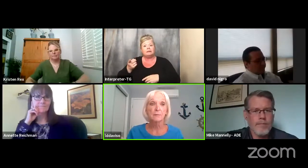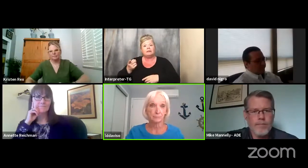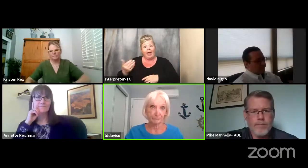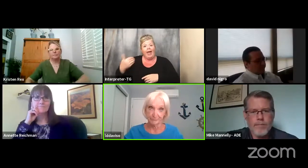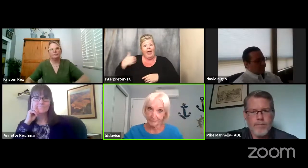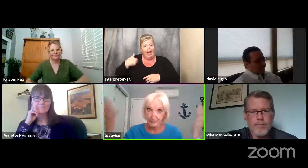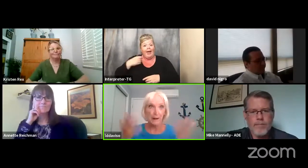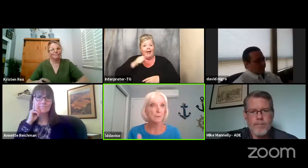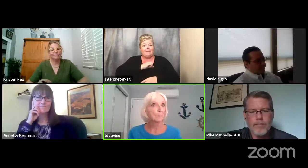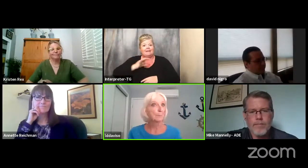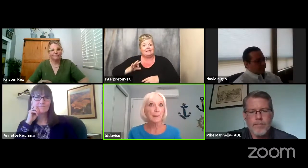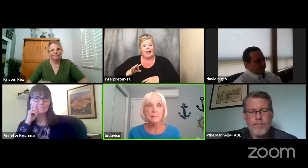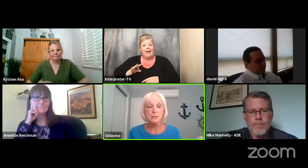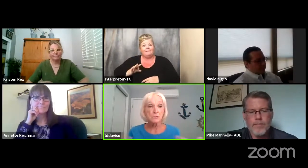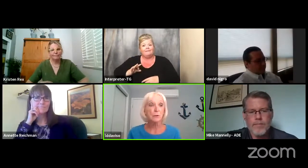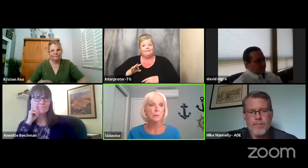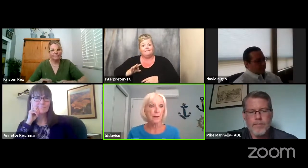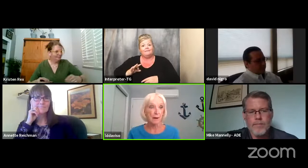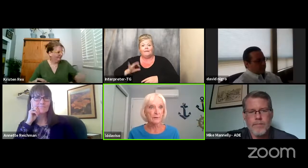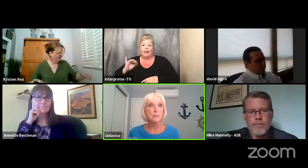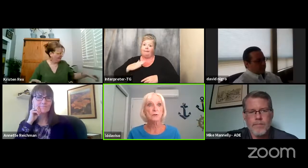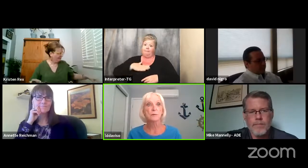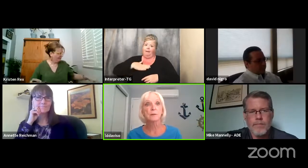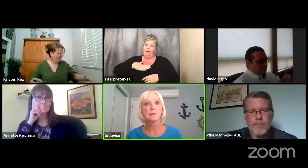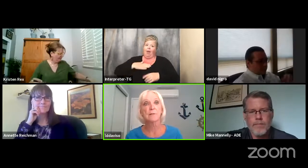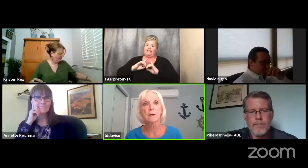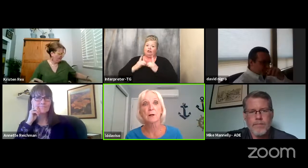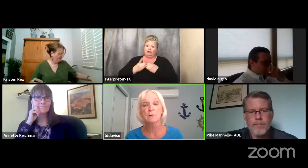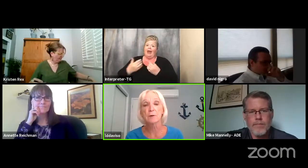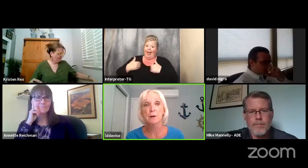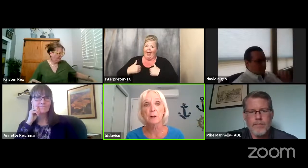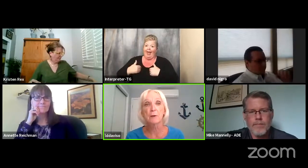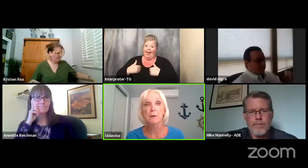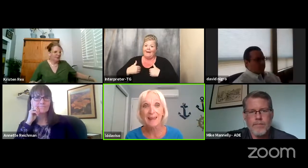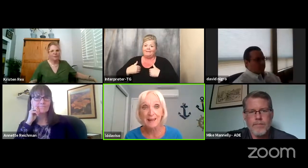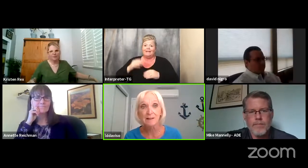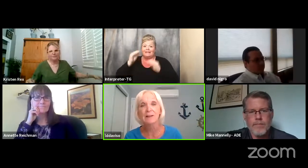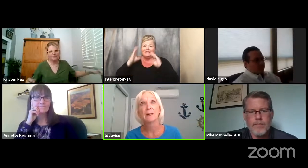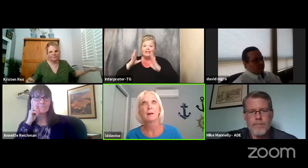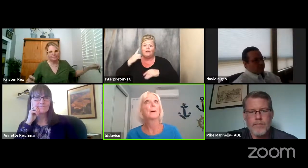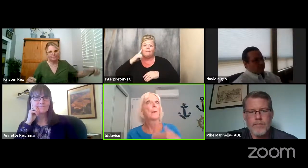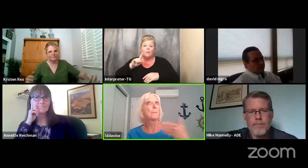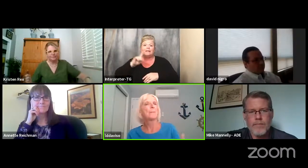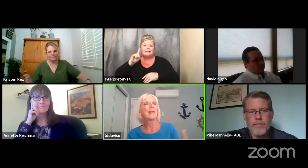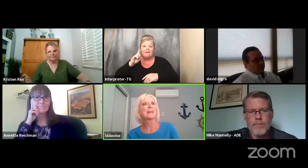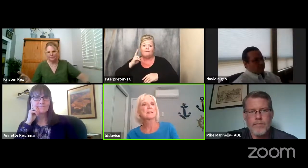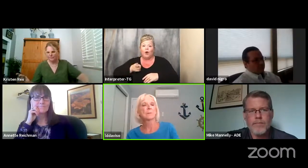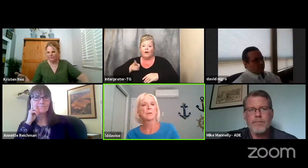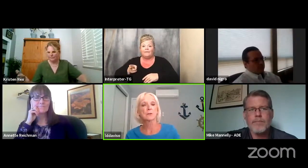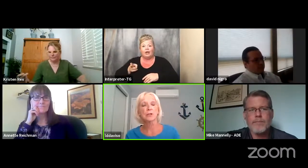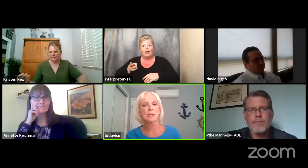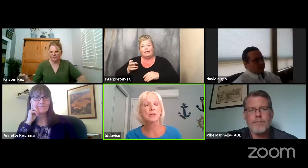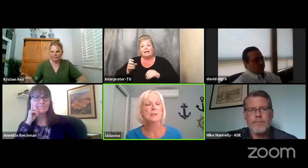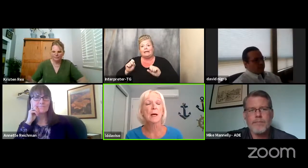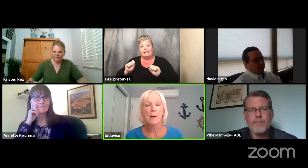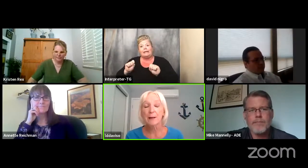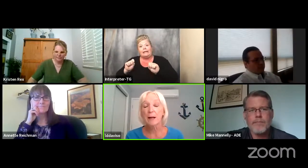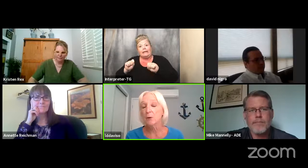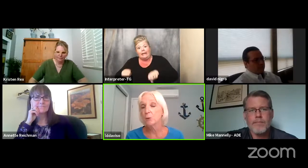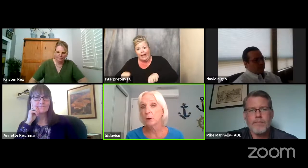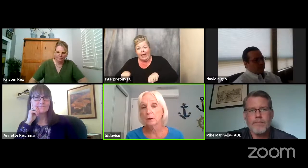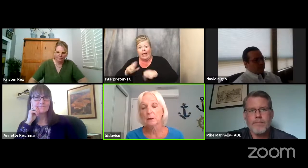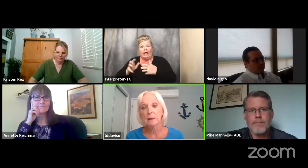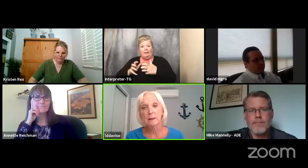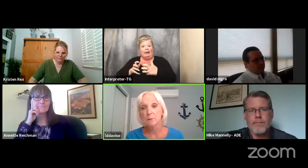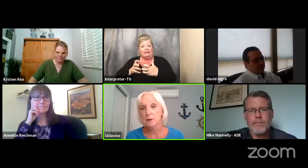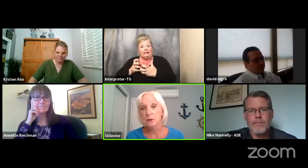staff, like my district, we have a teacher for the deaf and hard of hearing who can make some of those changes, but